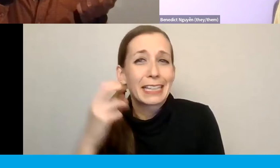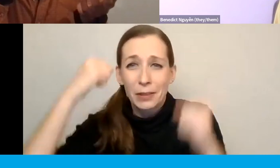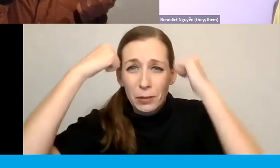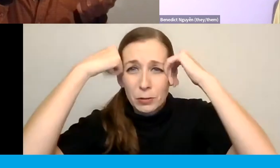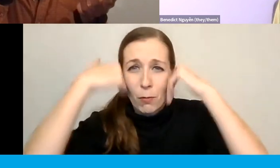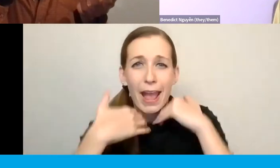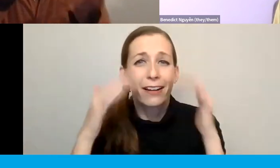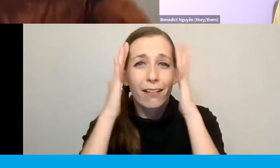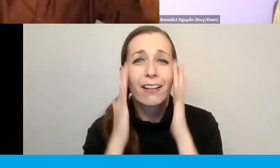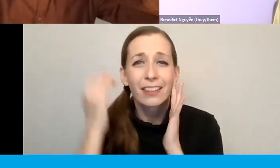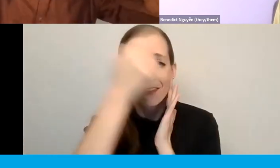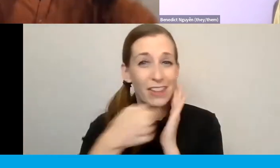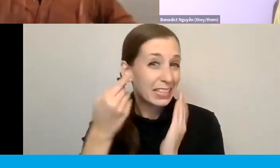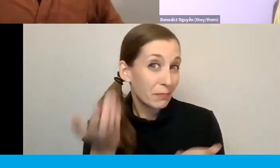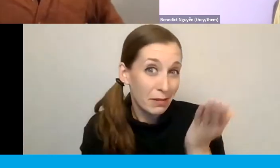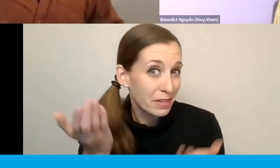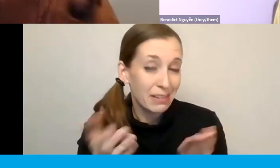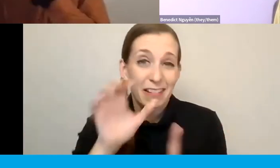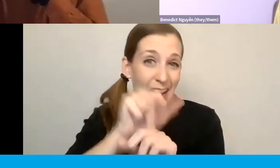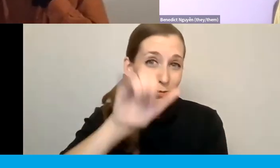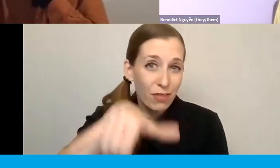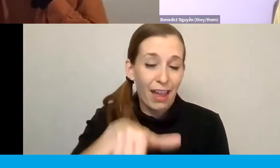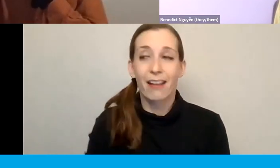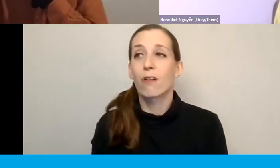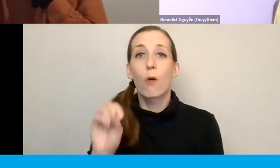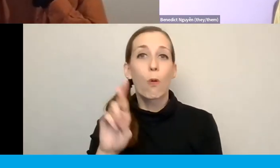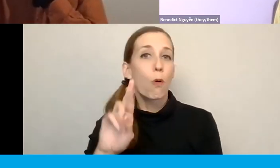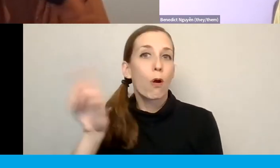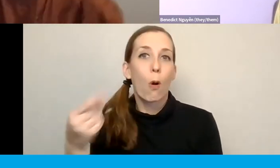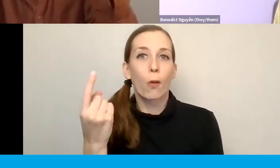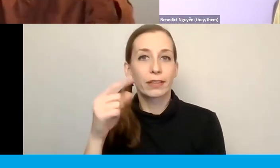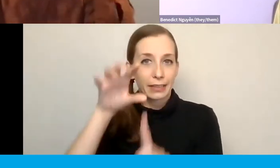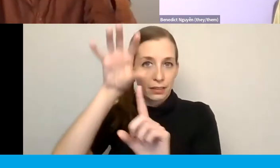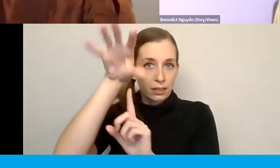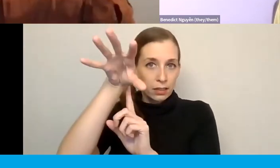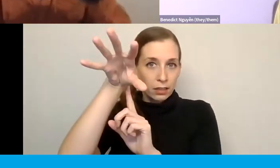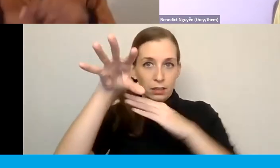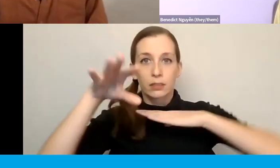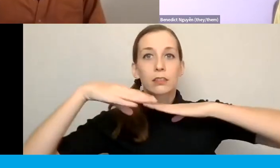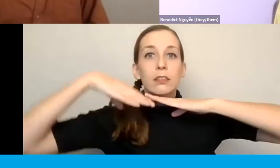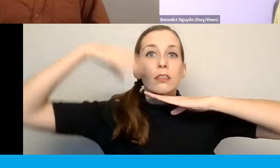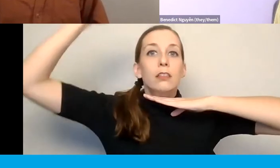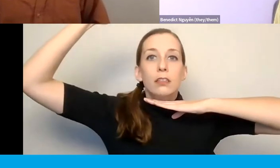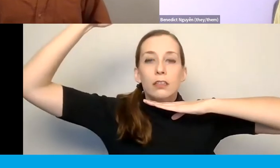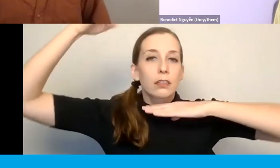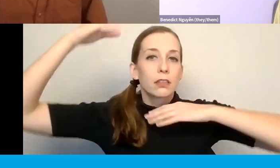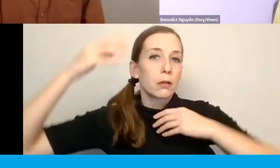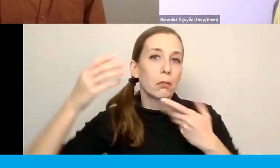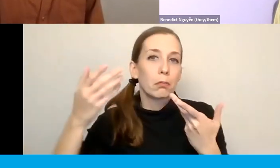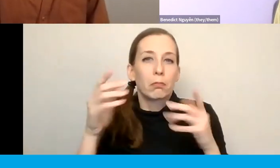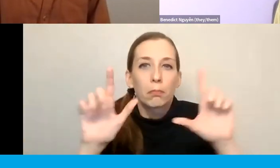we're cutting off from the neck down. So we're really only focusing on someone's like head and how and what they're seeing.